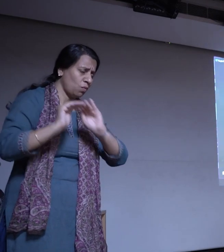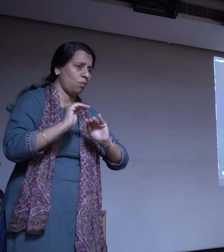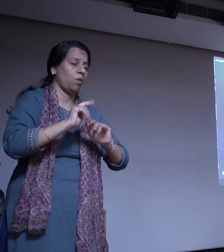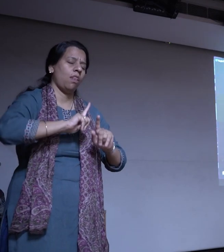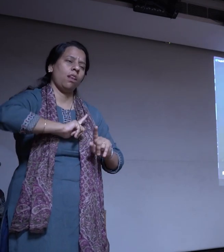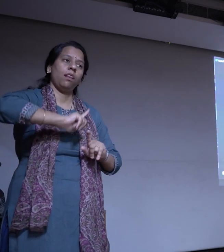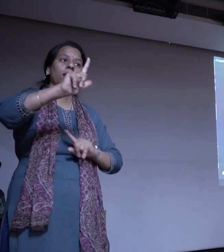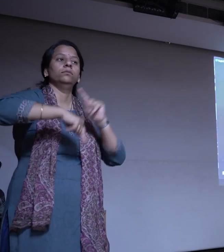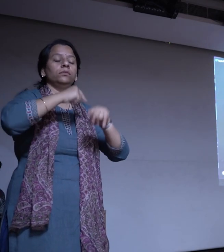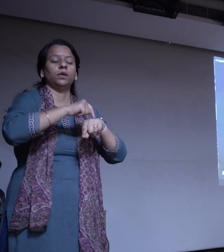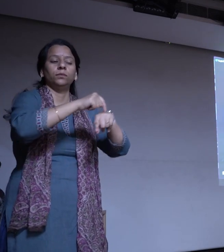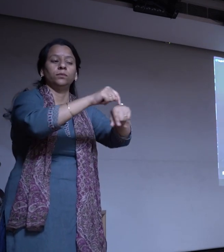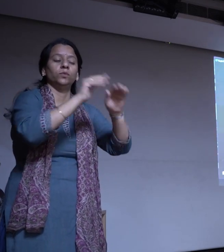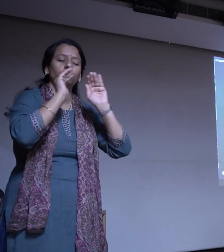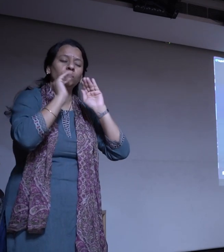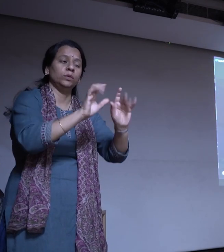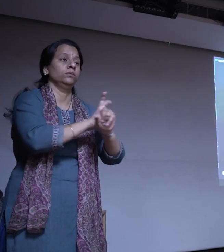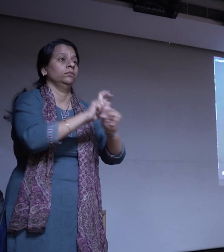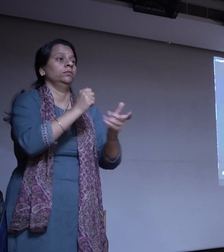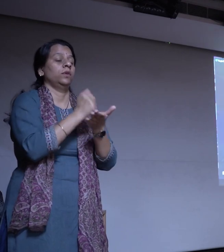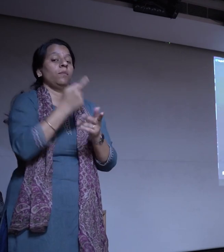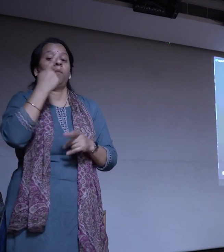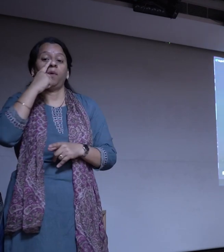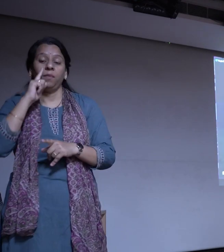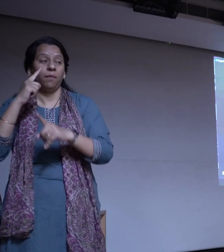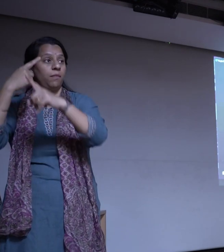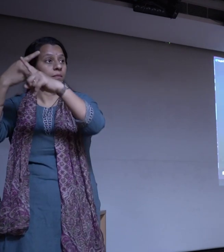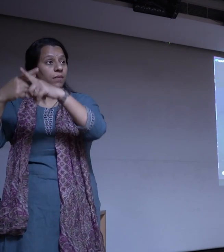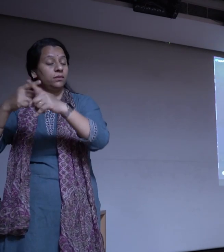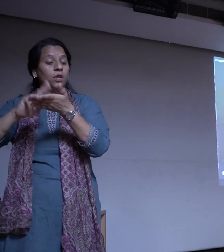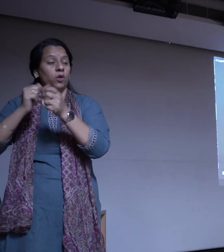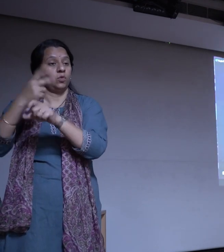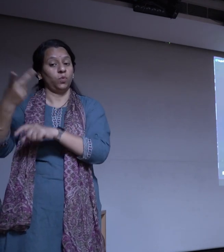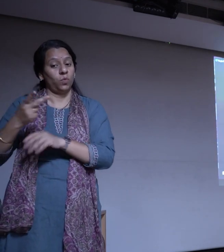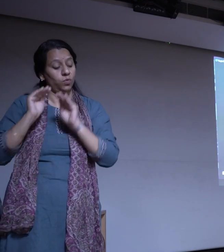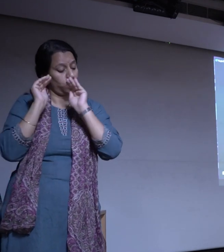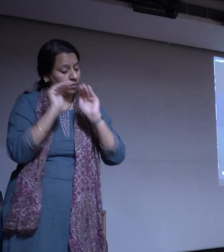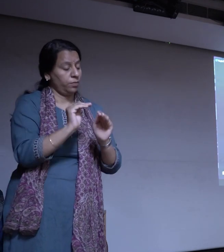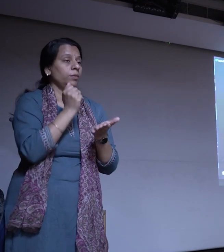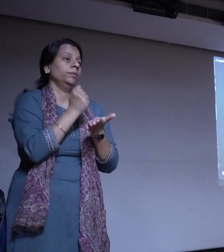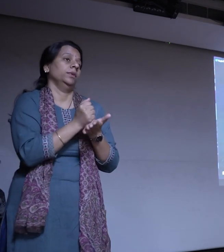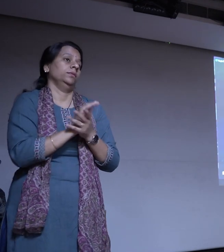throughout the life so devotion of the parents and of the NGO taking care that's very